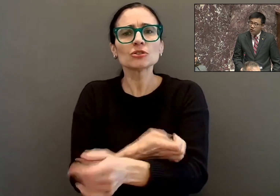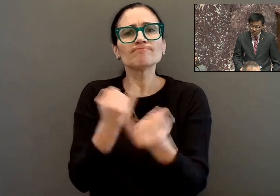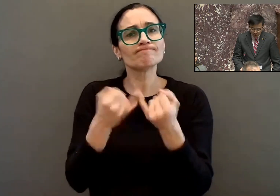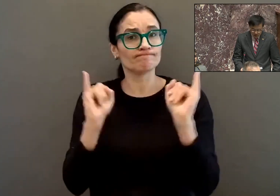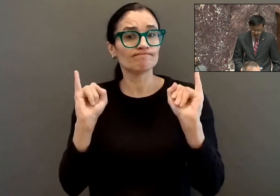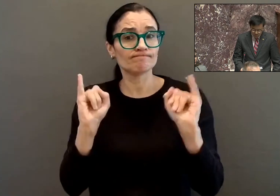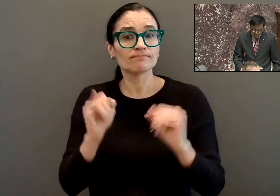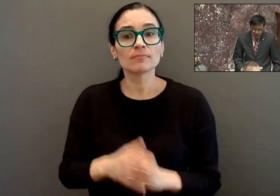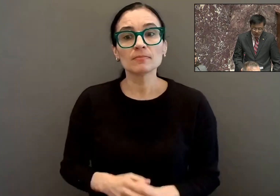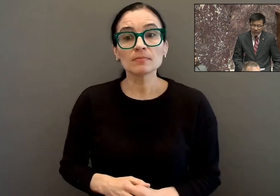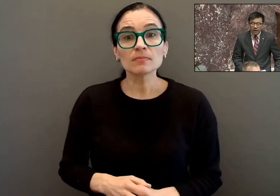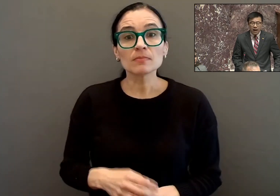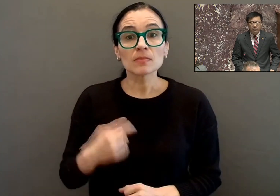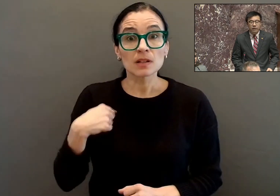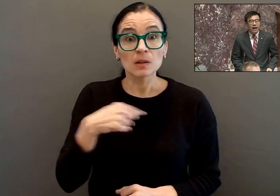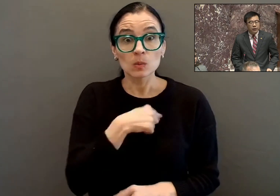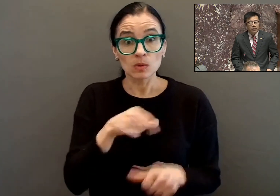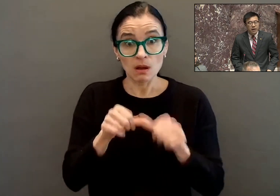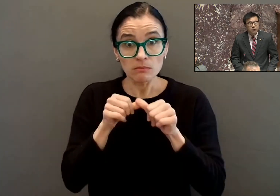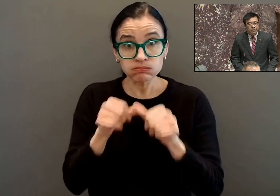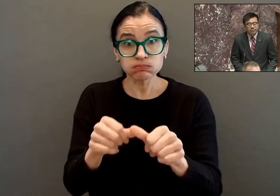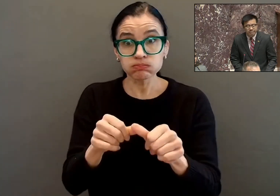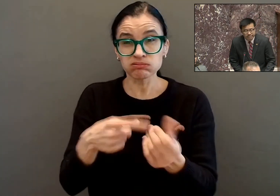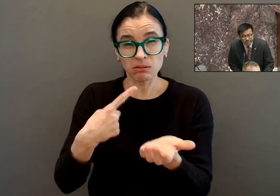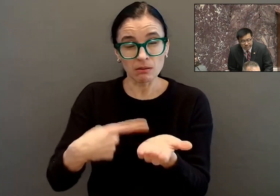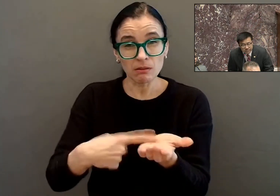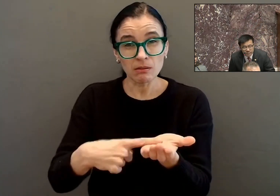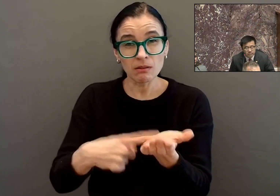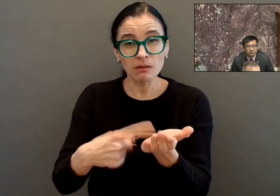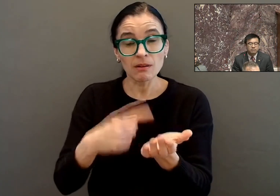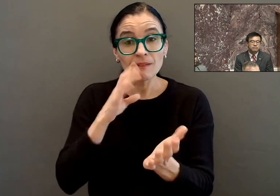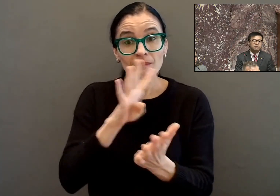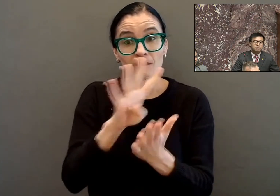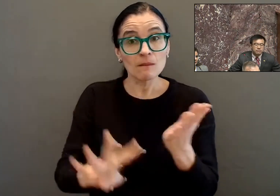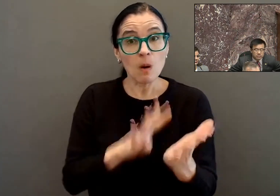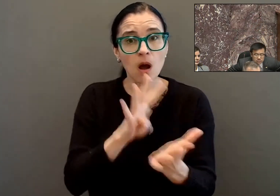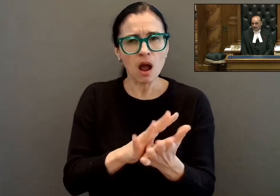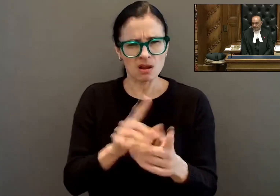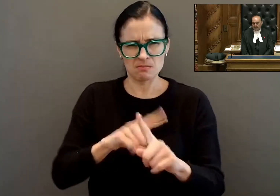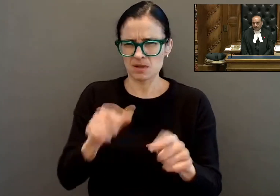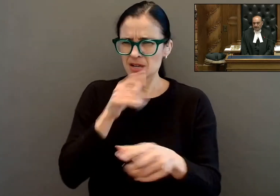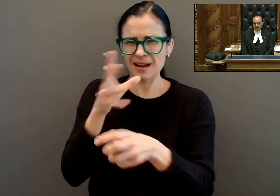this budgets when we don't even have the accurate numbers?